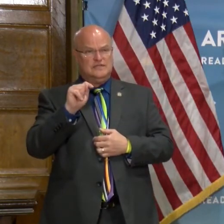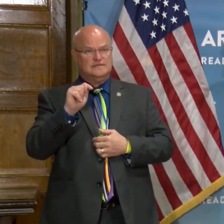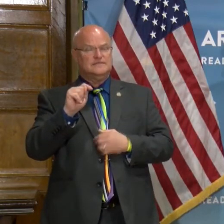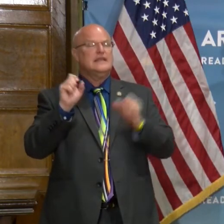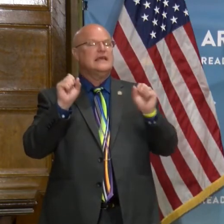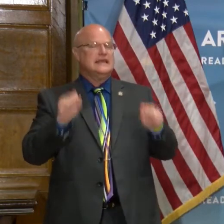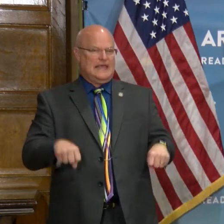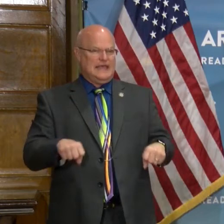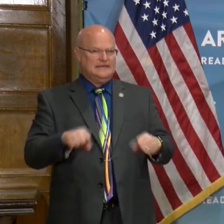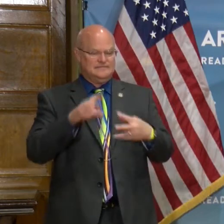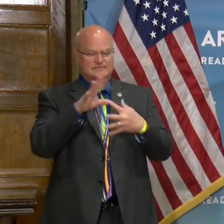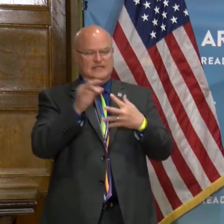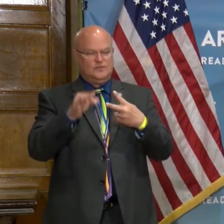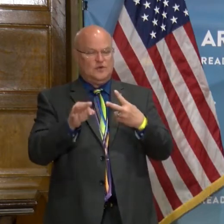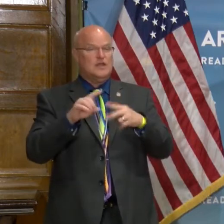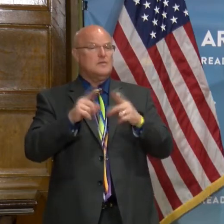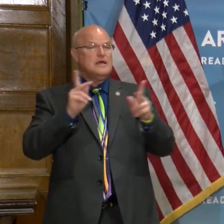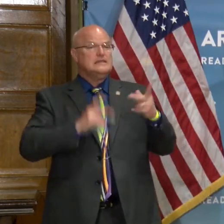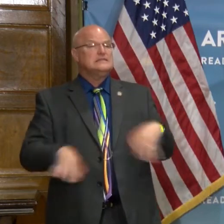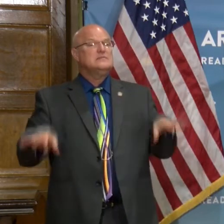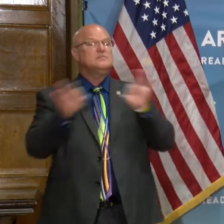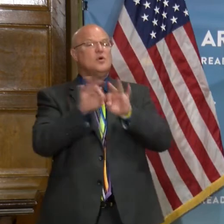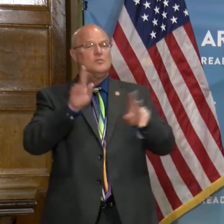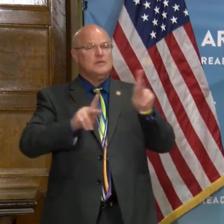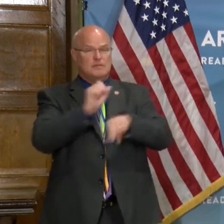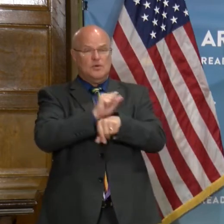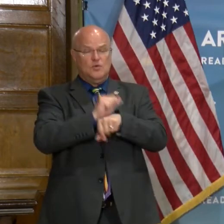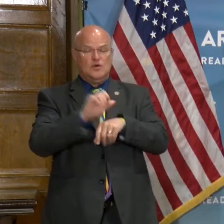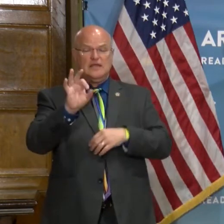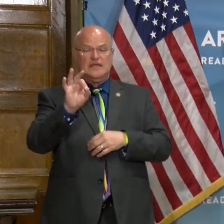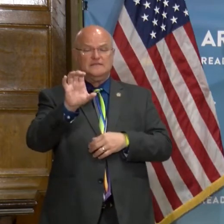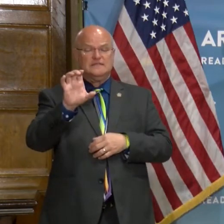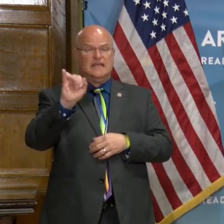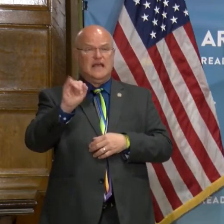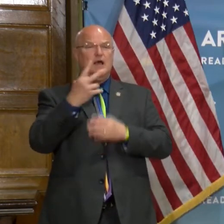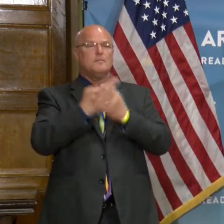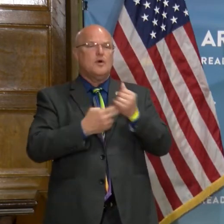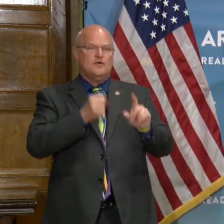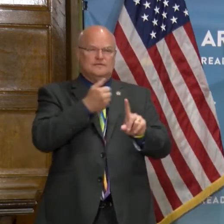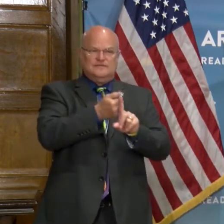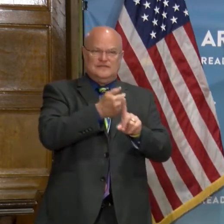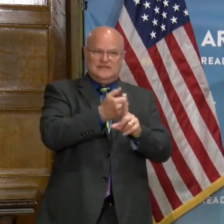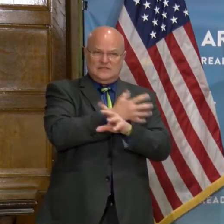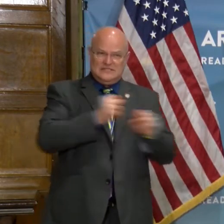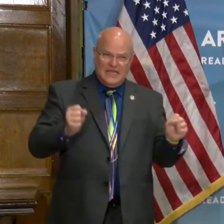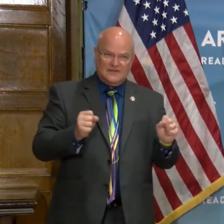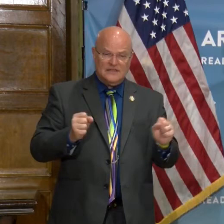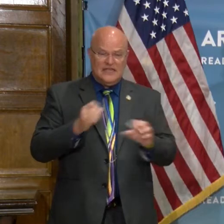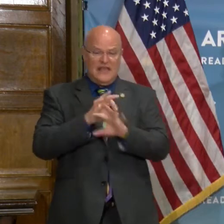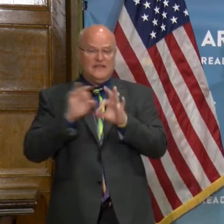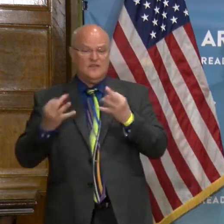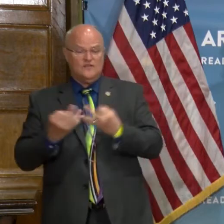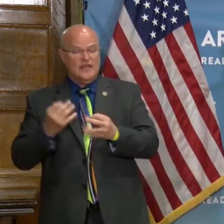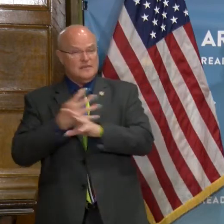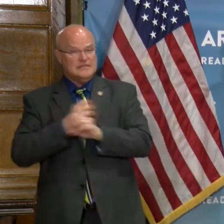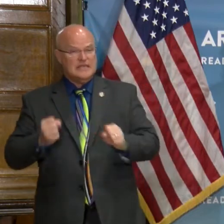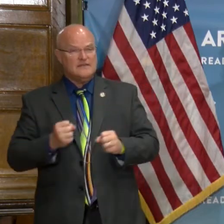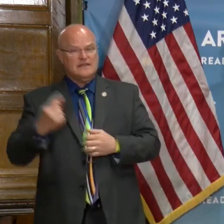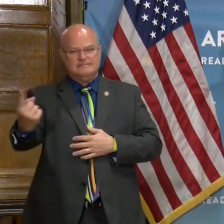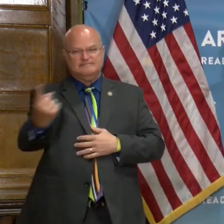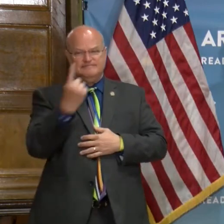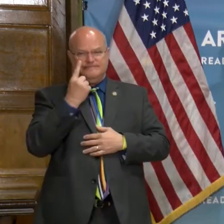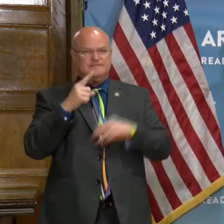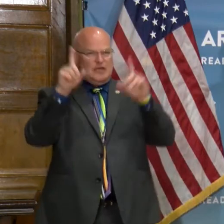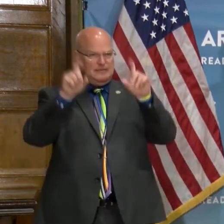options. But it's important for those who work at the FCI, both for their safety and the safety of their families, to come forward and